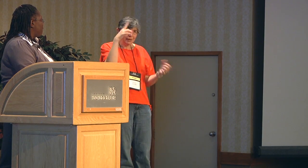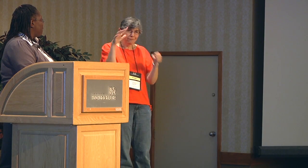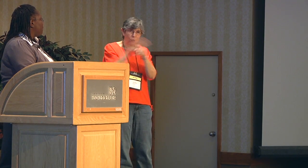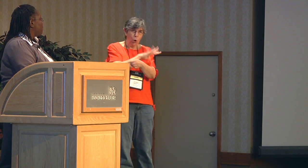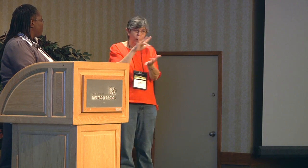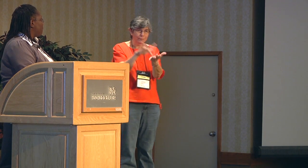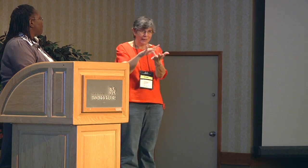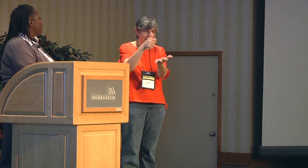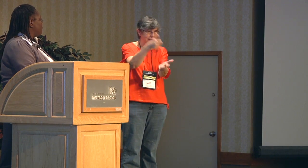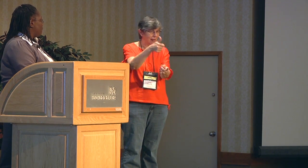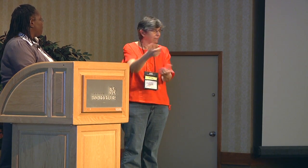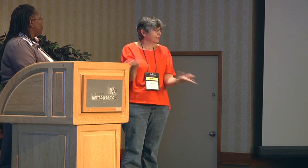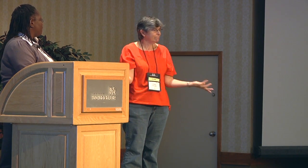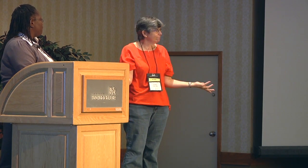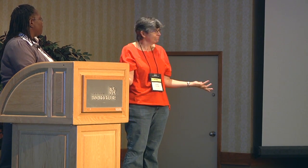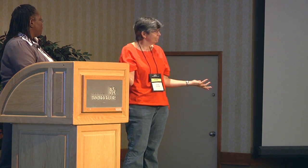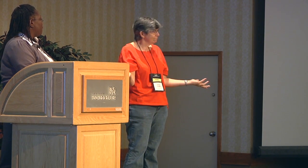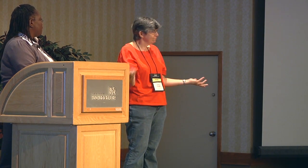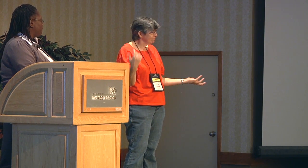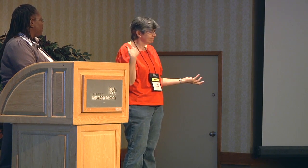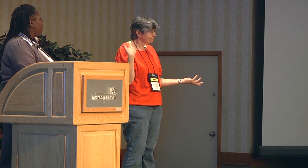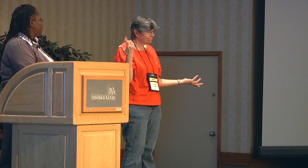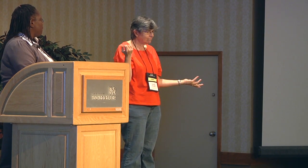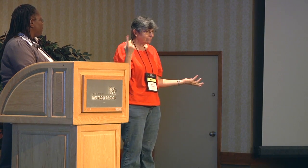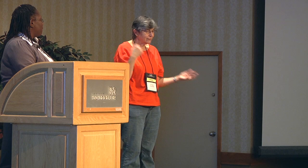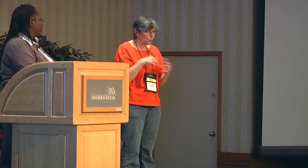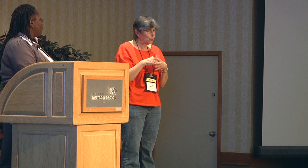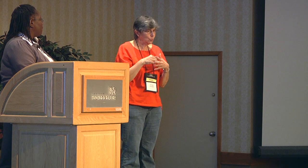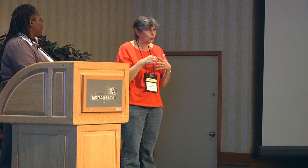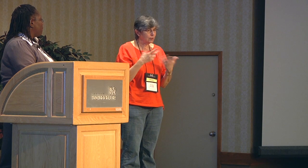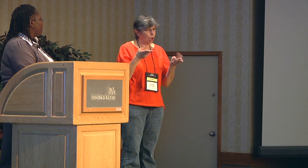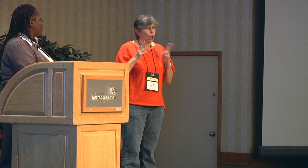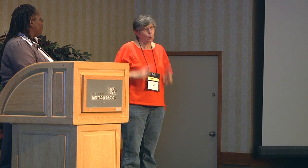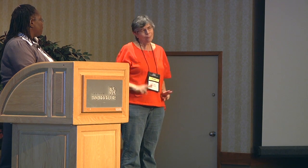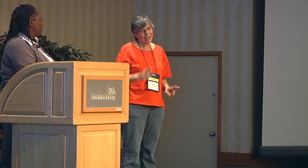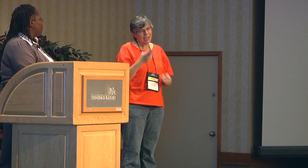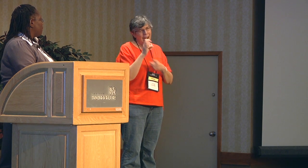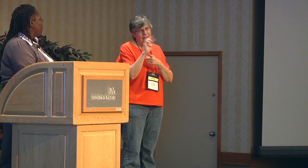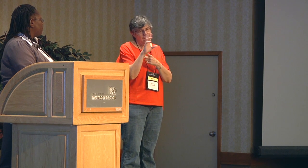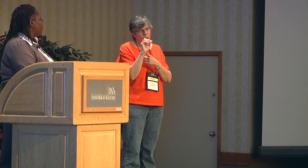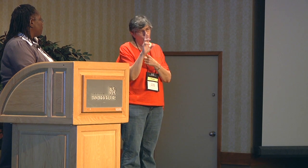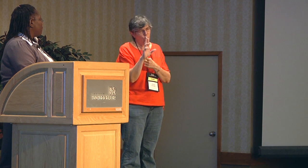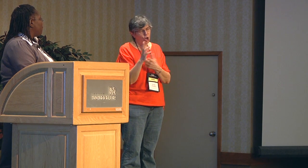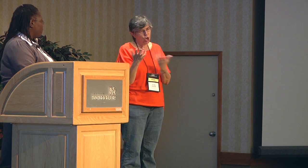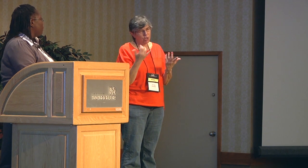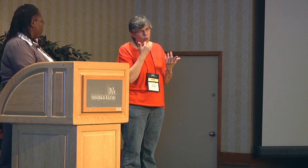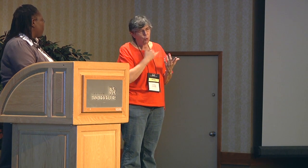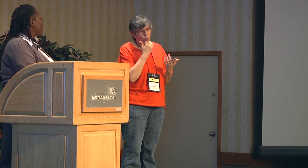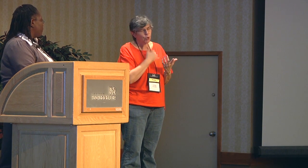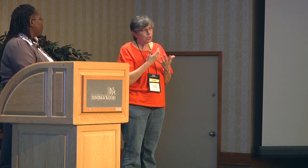And I didn't fully have the understanding of the medical situation, so sometimes there's